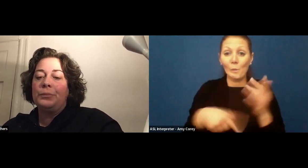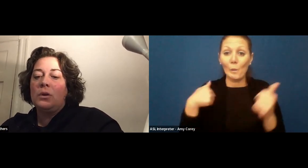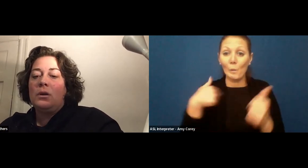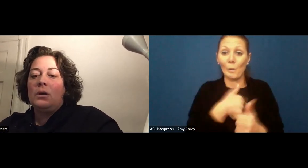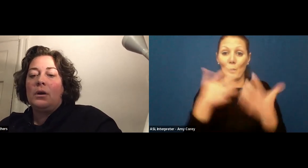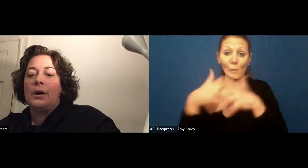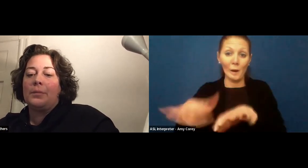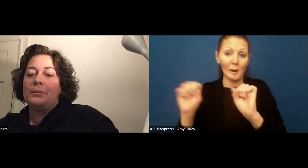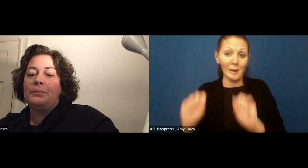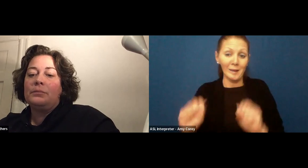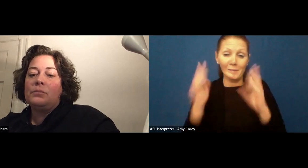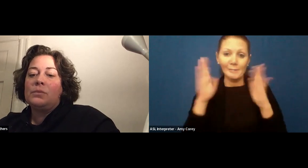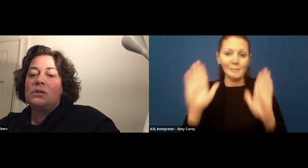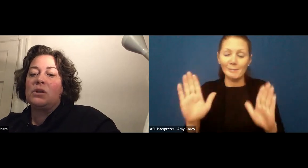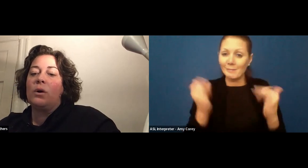know.